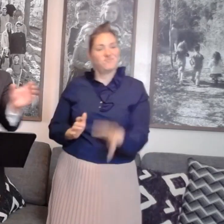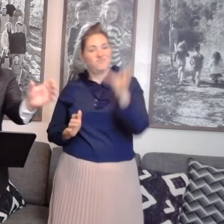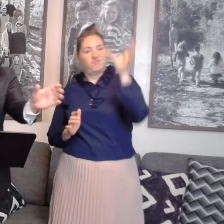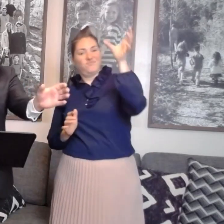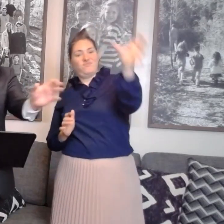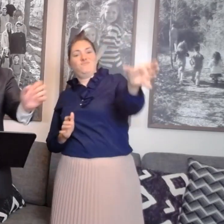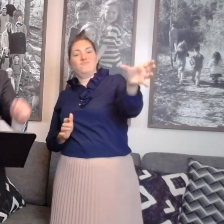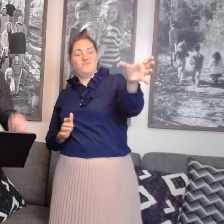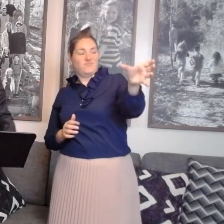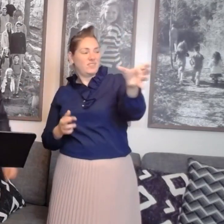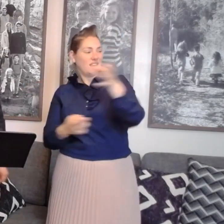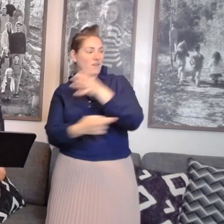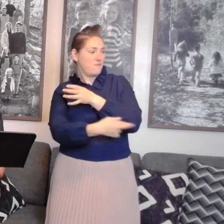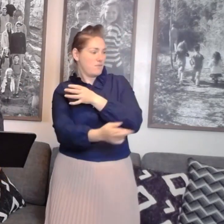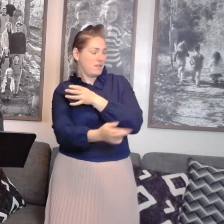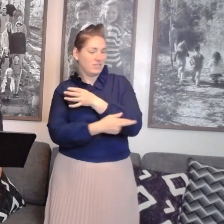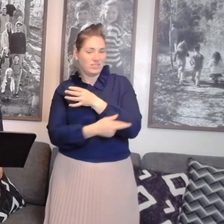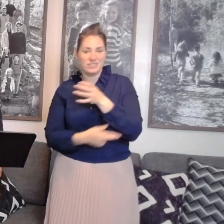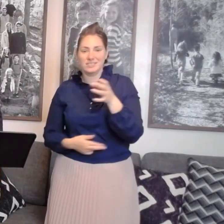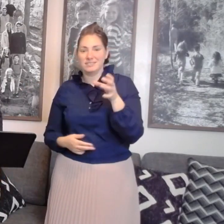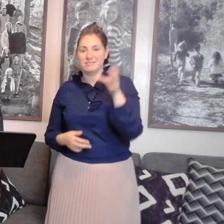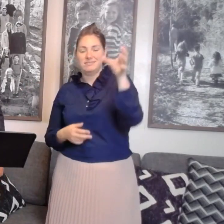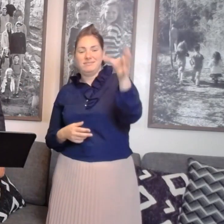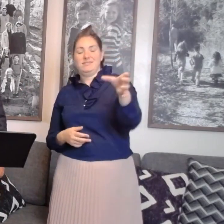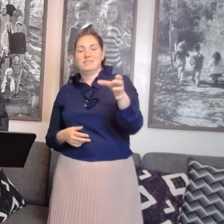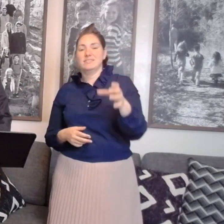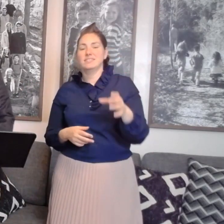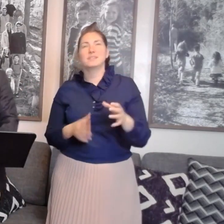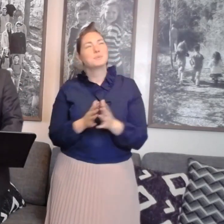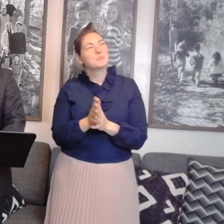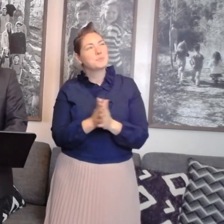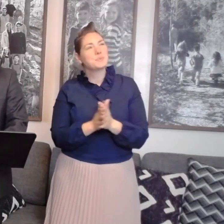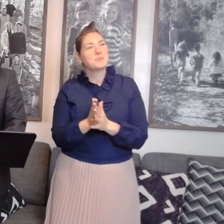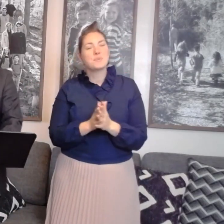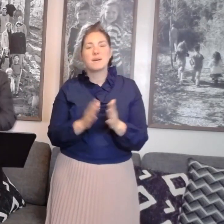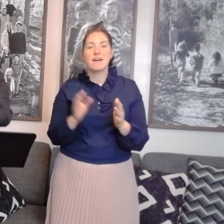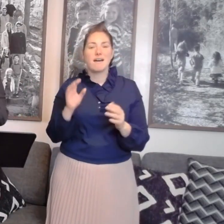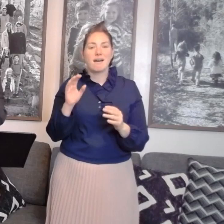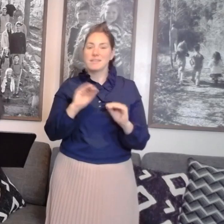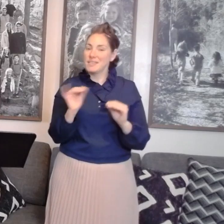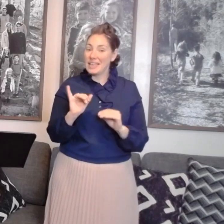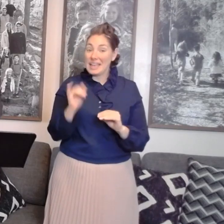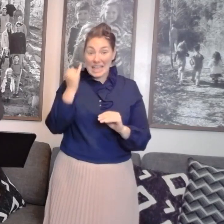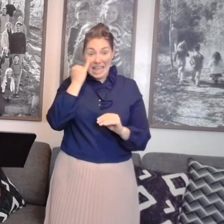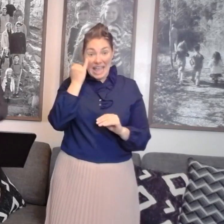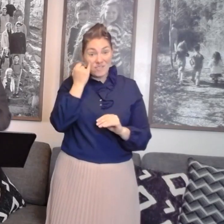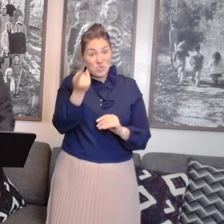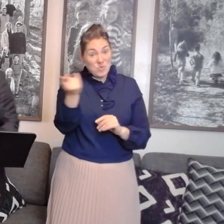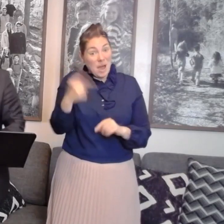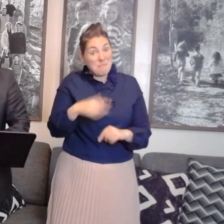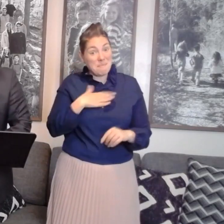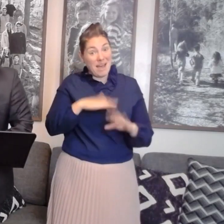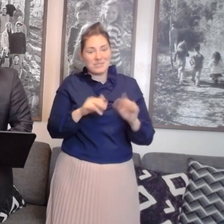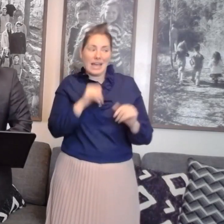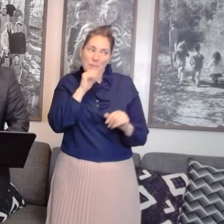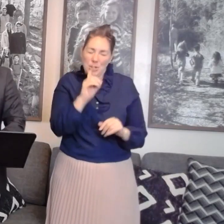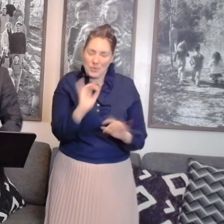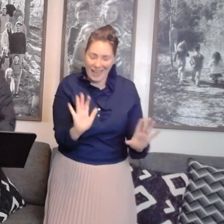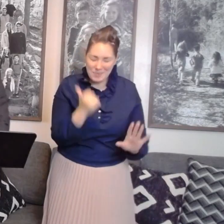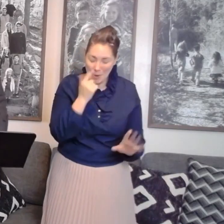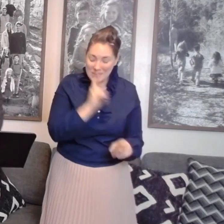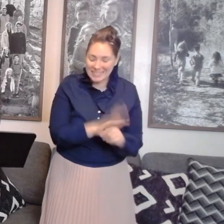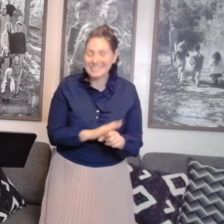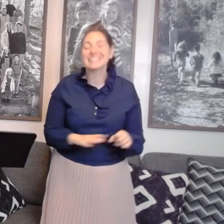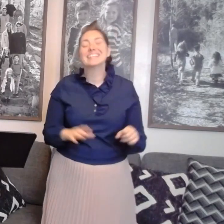can put it back in the refrigerator. And there's nothing like, and if you come over, I won't do that, I promise. And there's